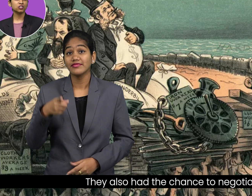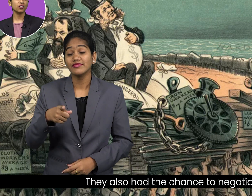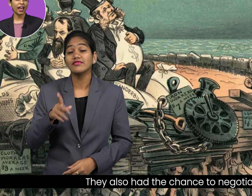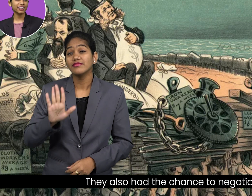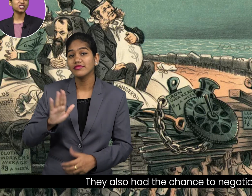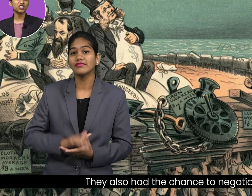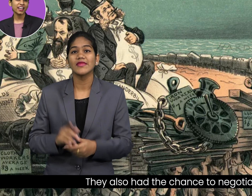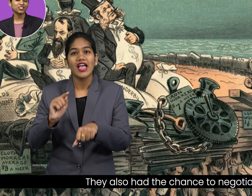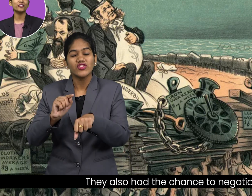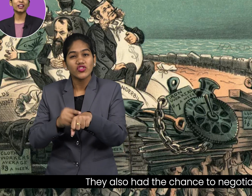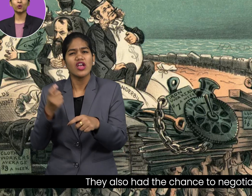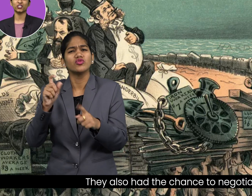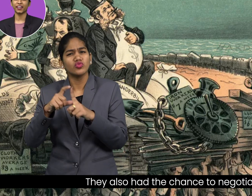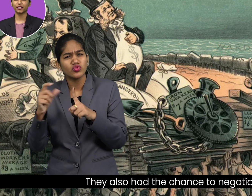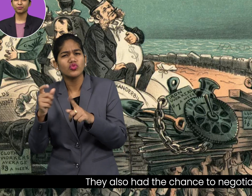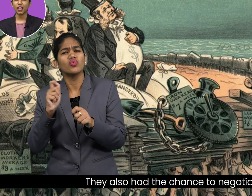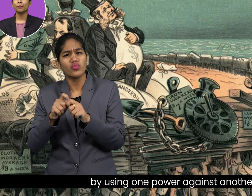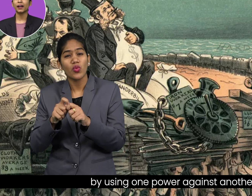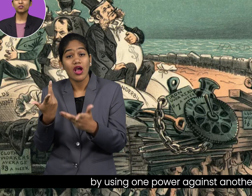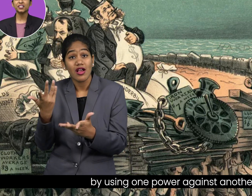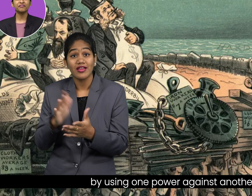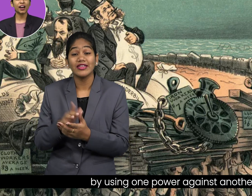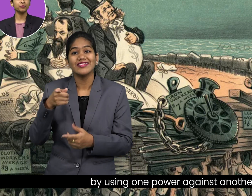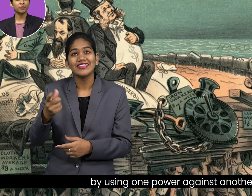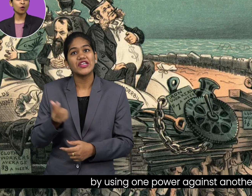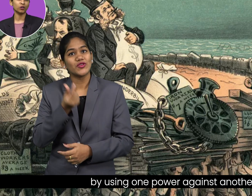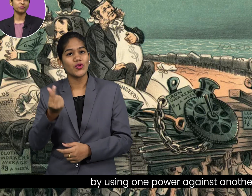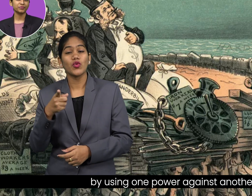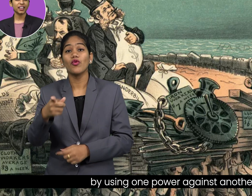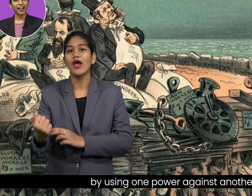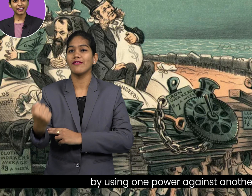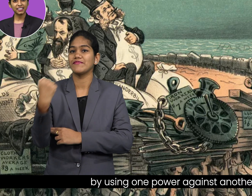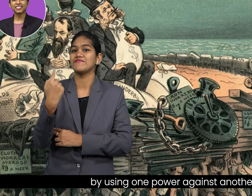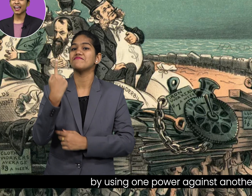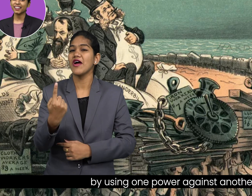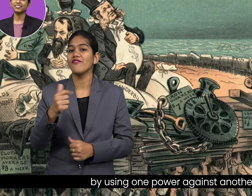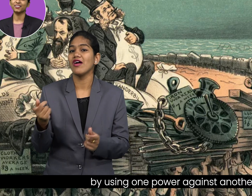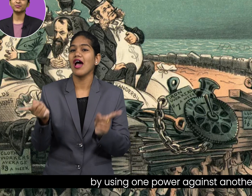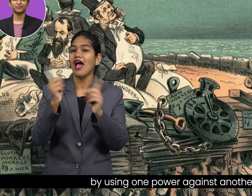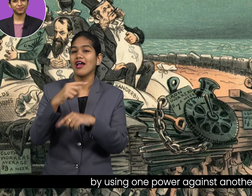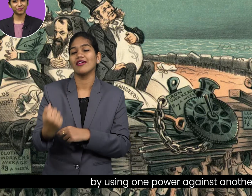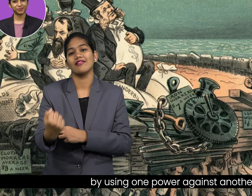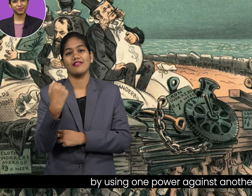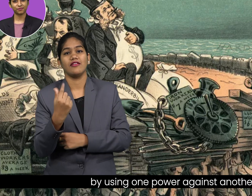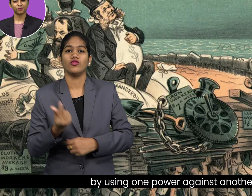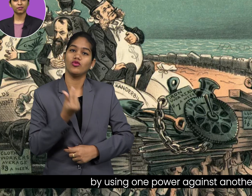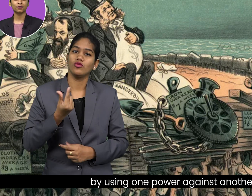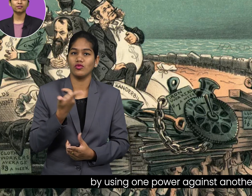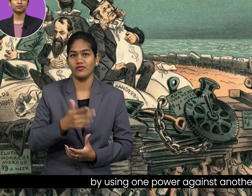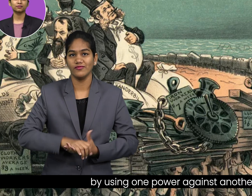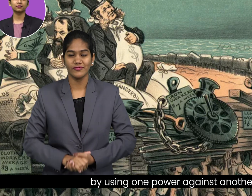They also had the chance to negotiate by using one power against another.